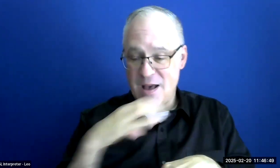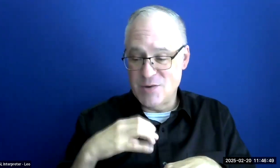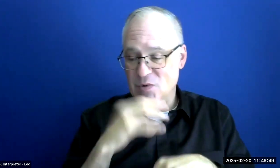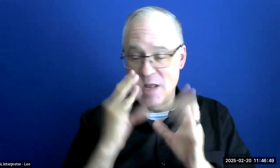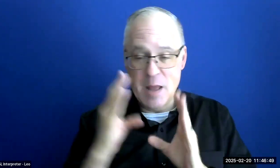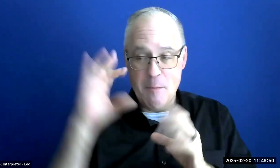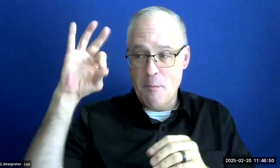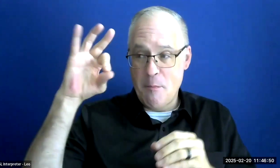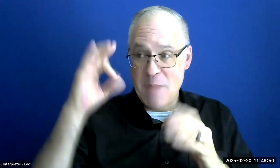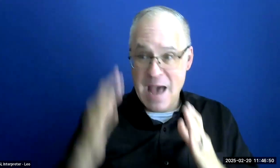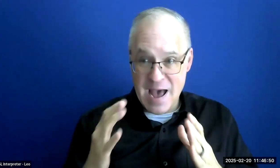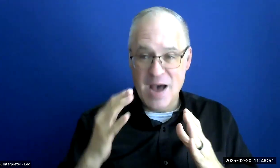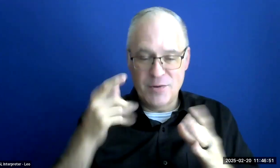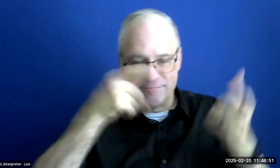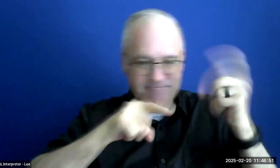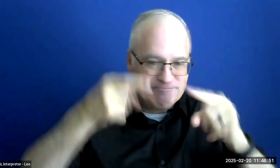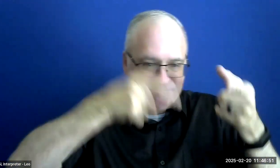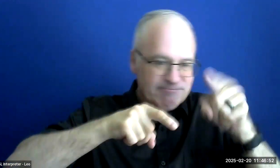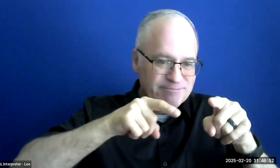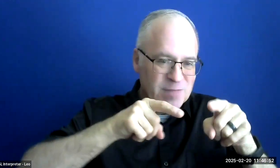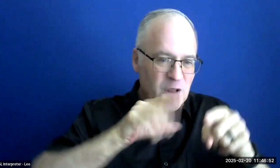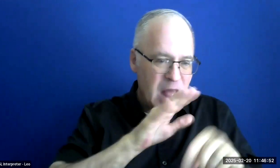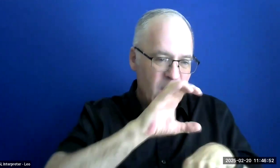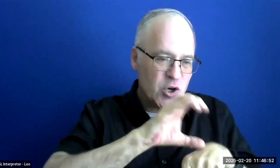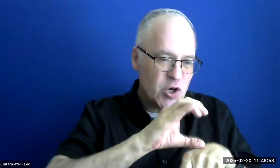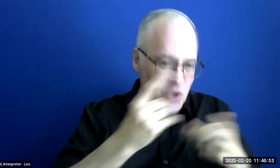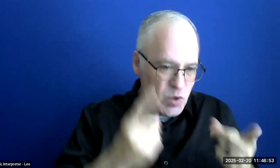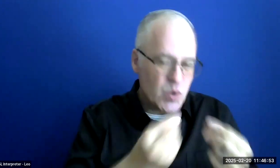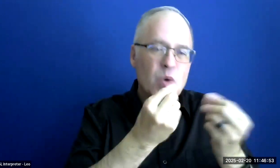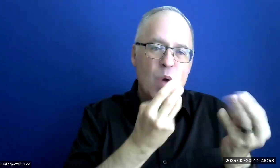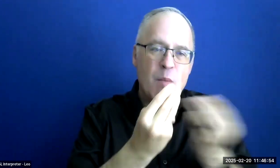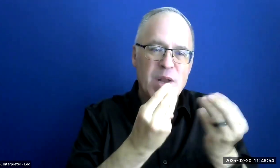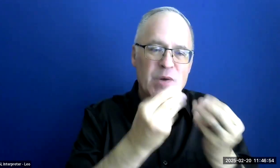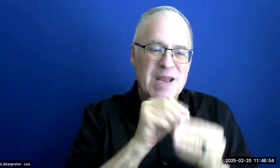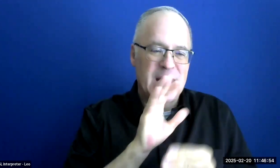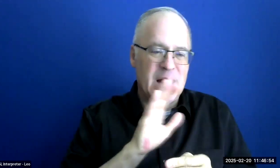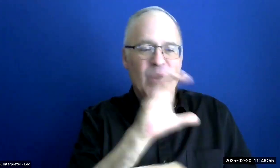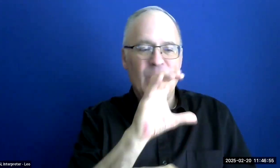how best that church is going to be in ministry in the particular context of that context.